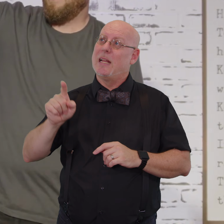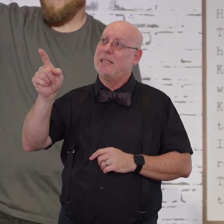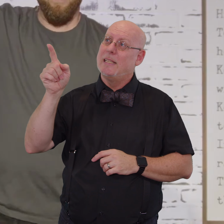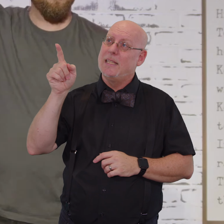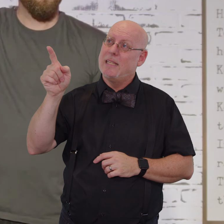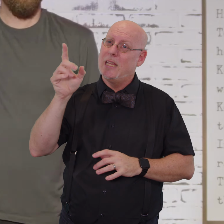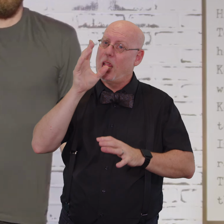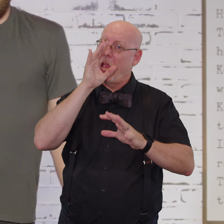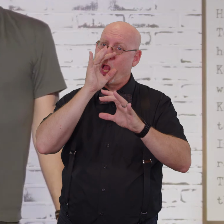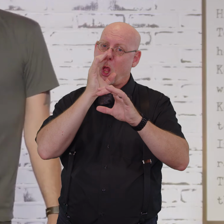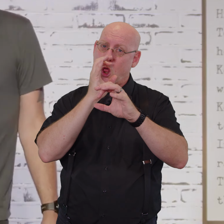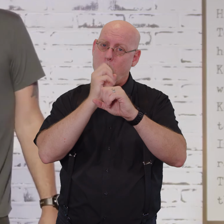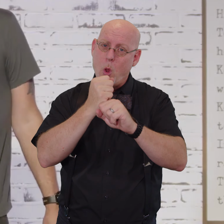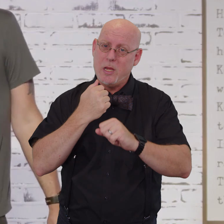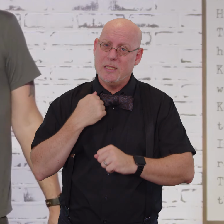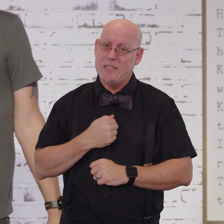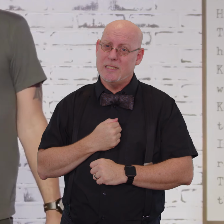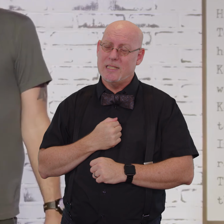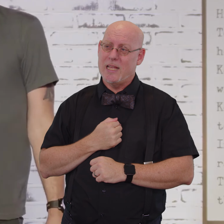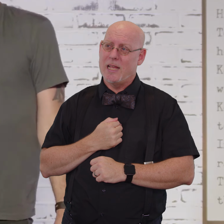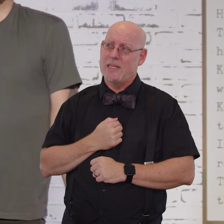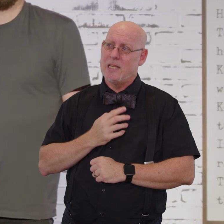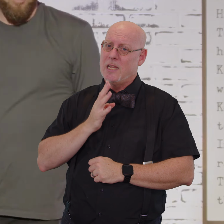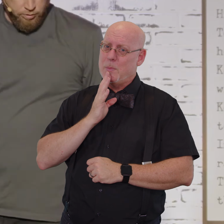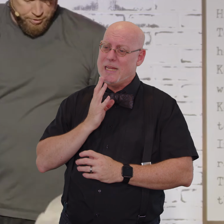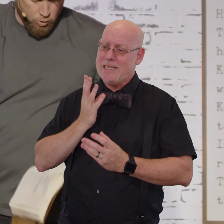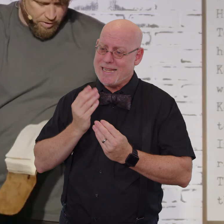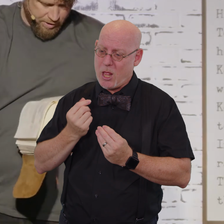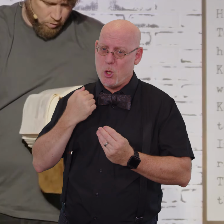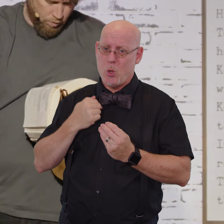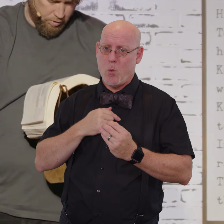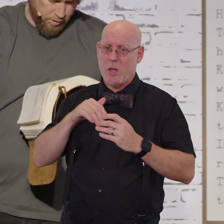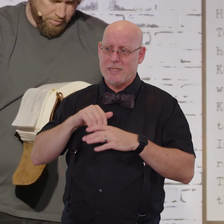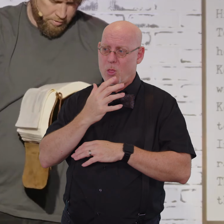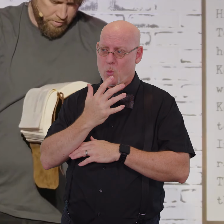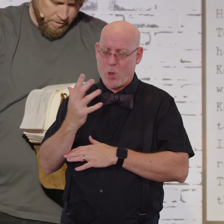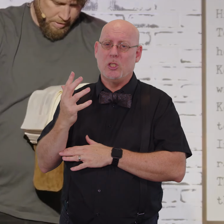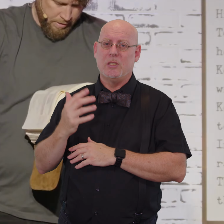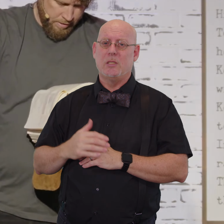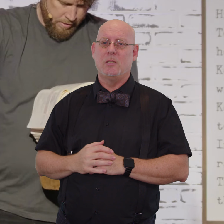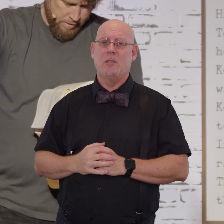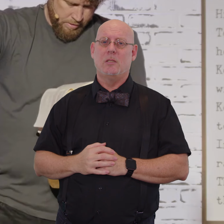but he allures us and he speaks tenderly to us in the wilderness